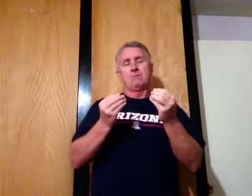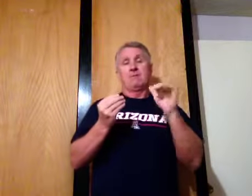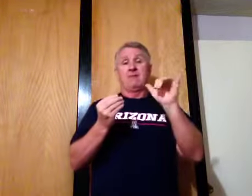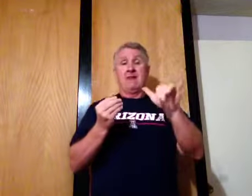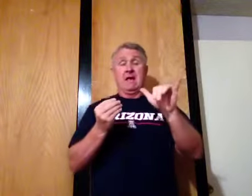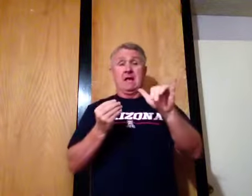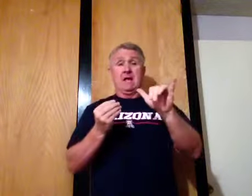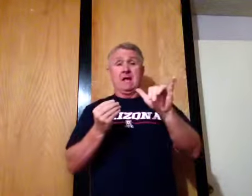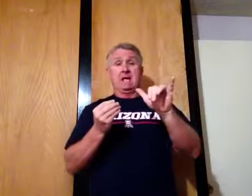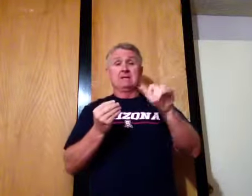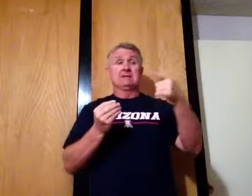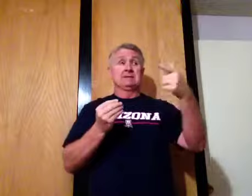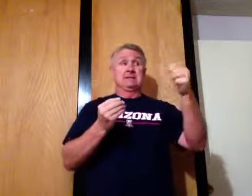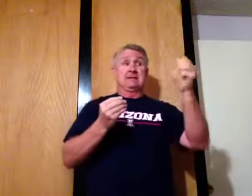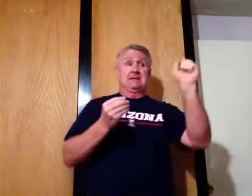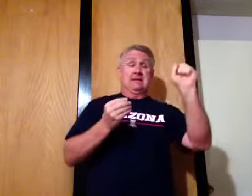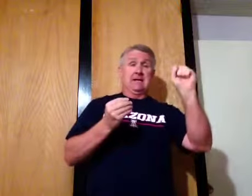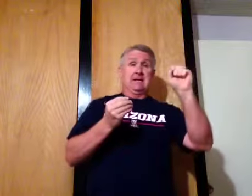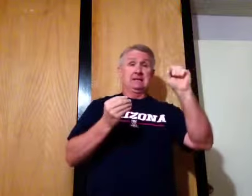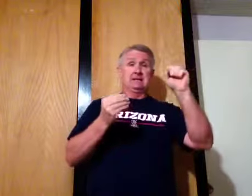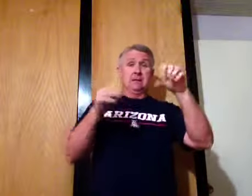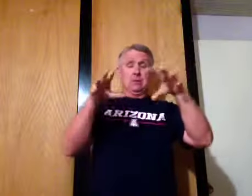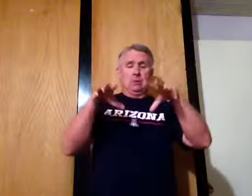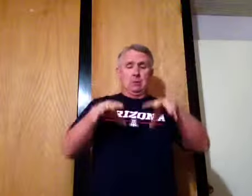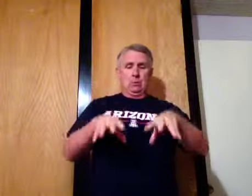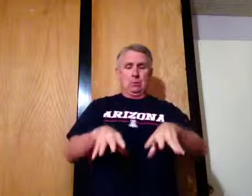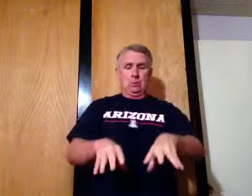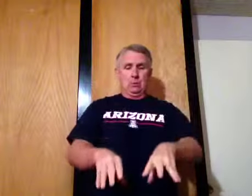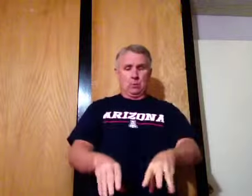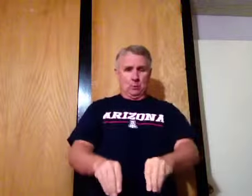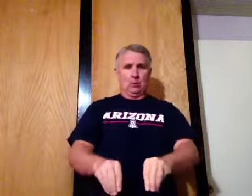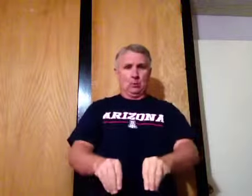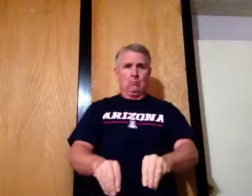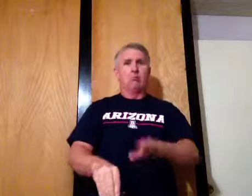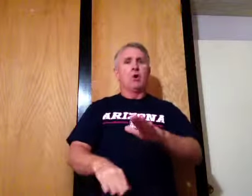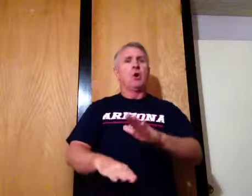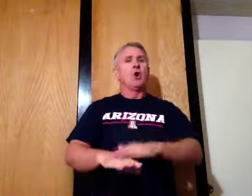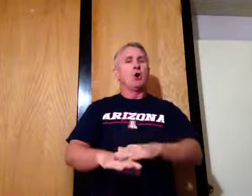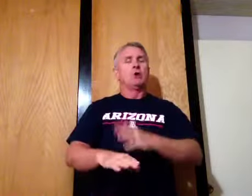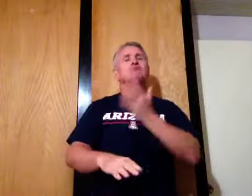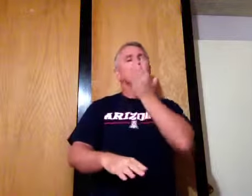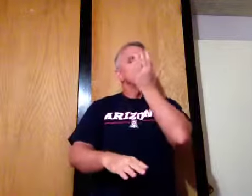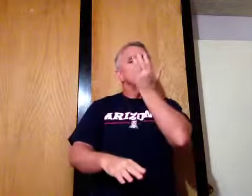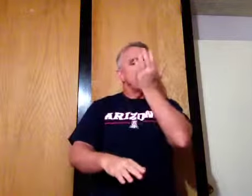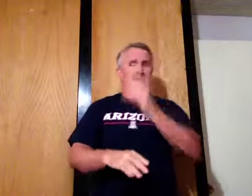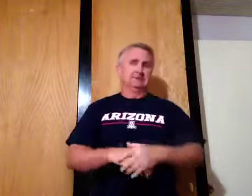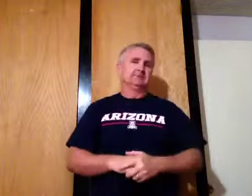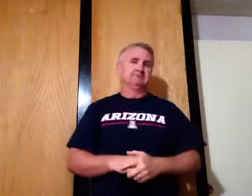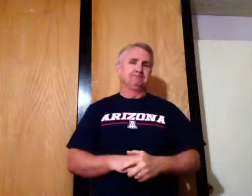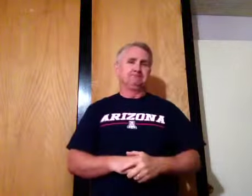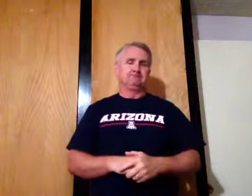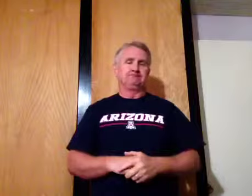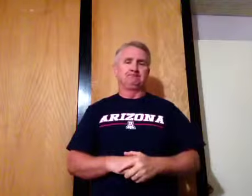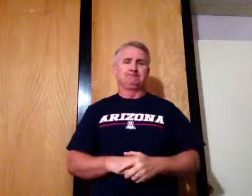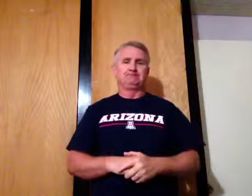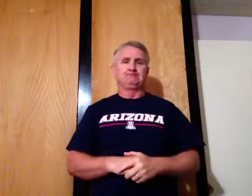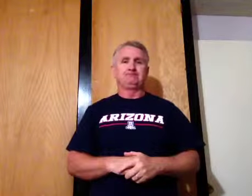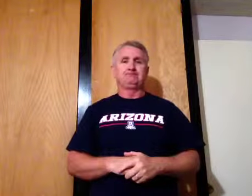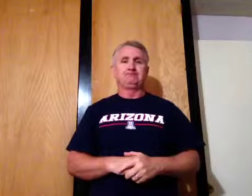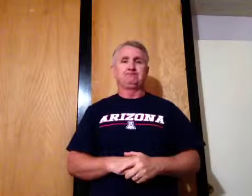that has collected on the grass. That's one example. Another example of condensation. I'm sure you've all experienced this one. Nathan? When,